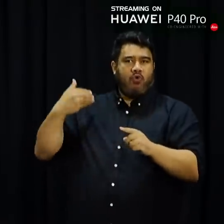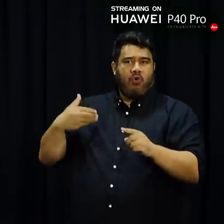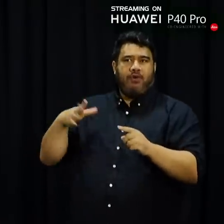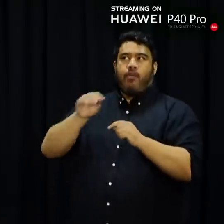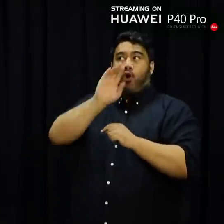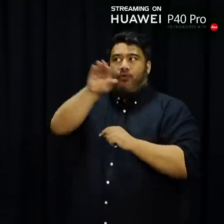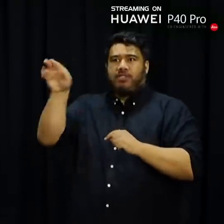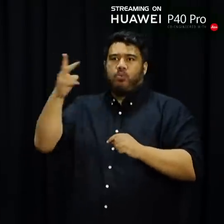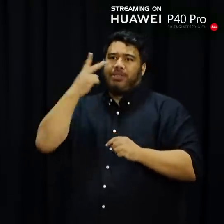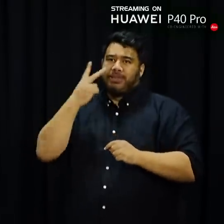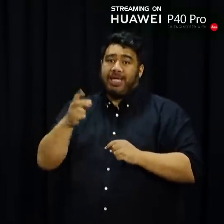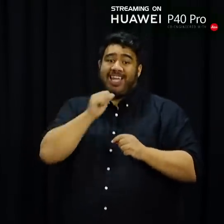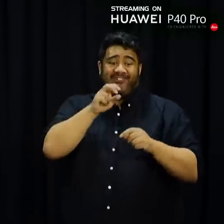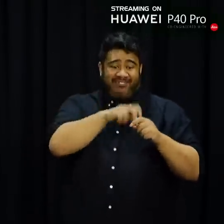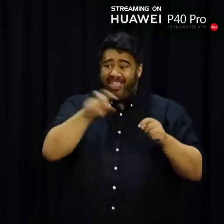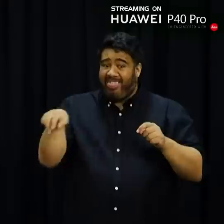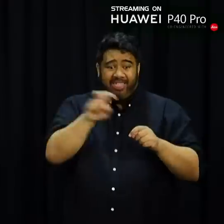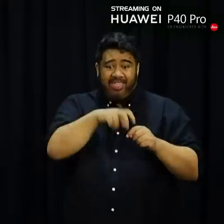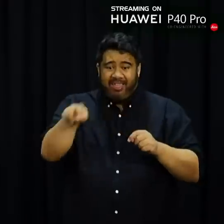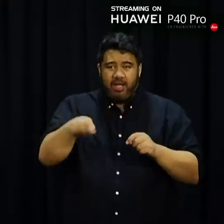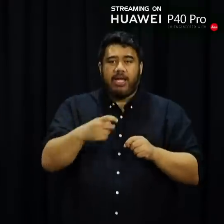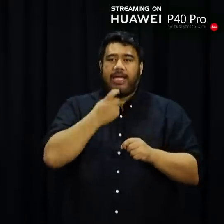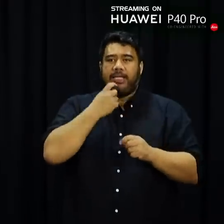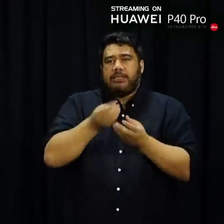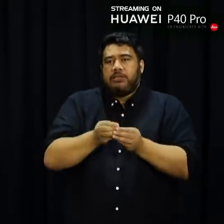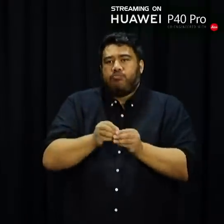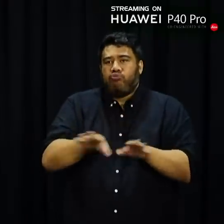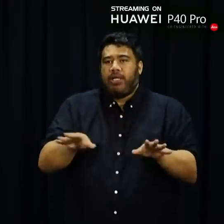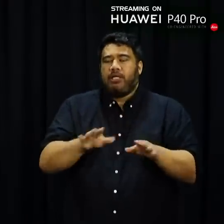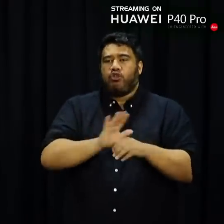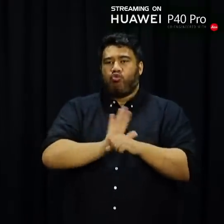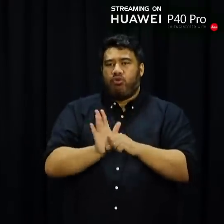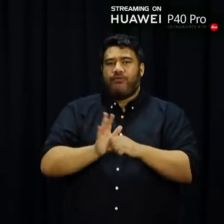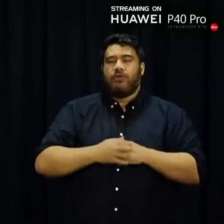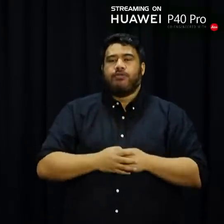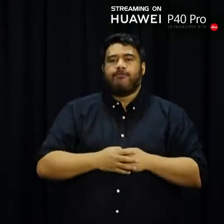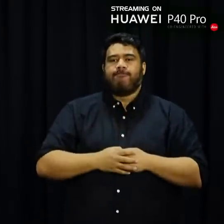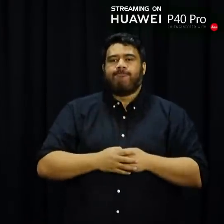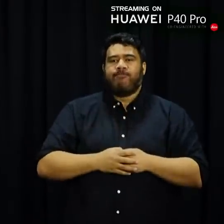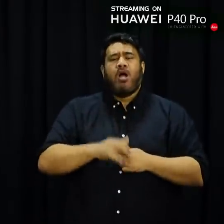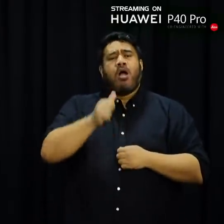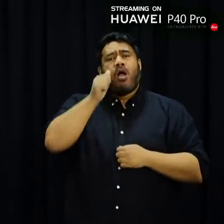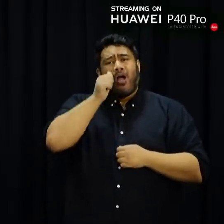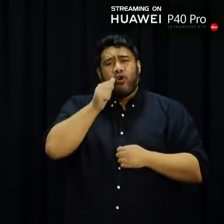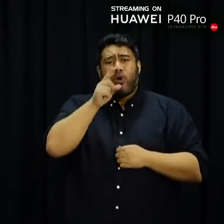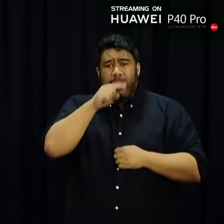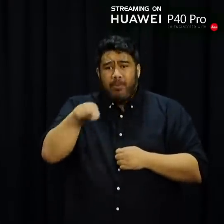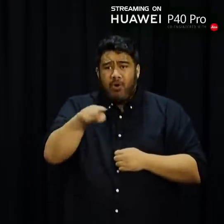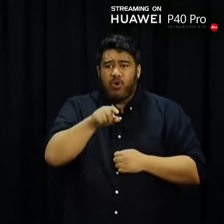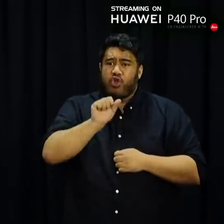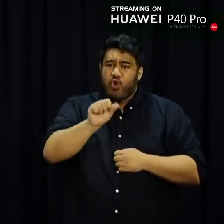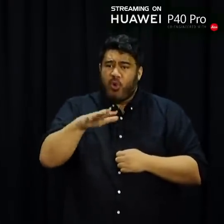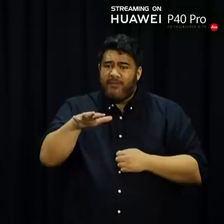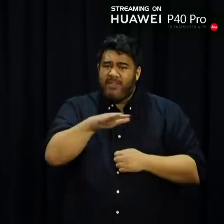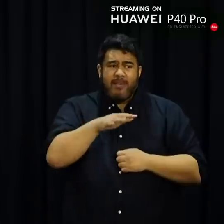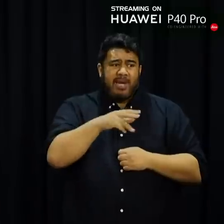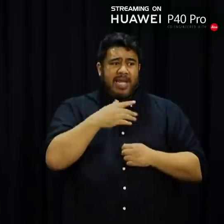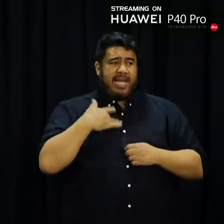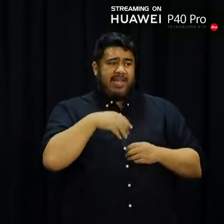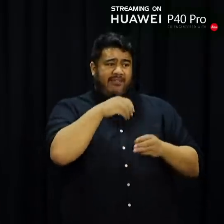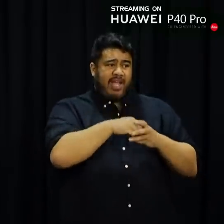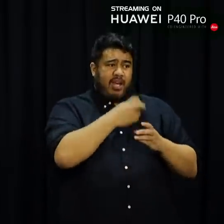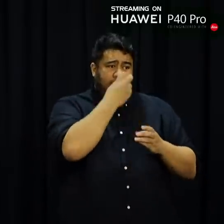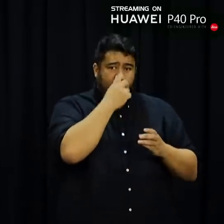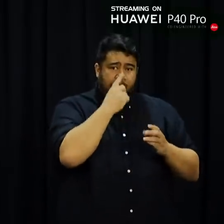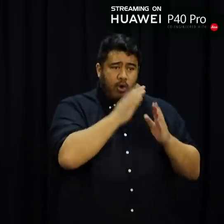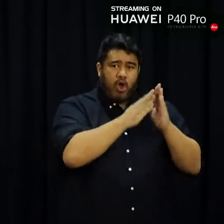limiting working across sites. I realise how incredibly difficult this will be for those who have loved ones living in